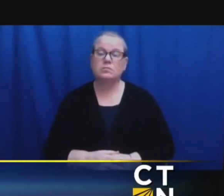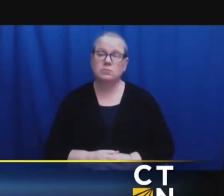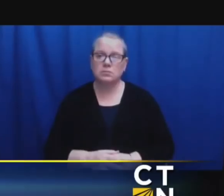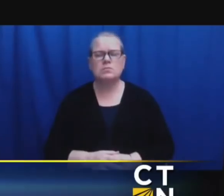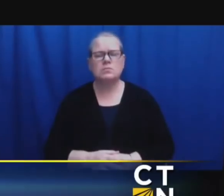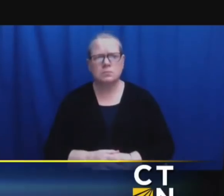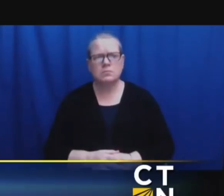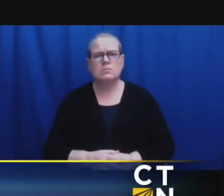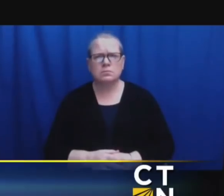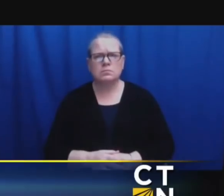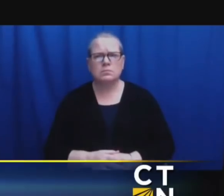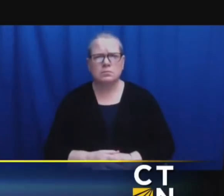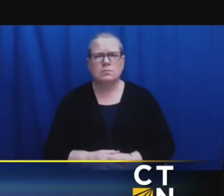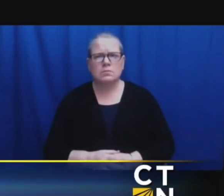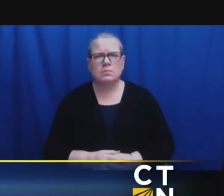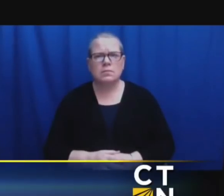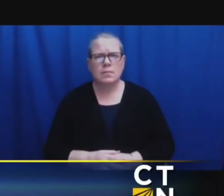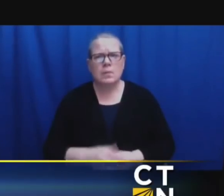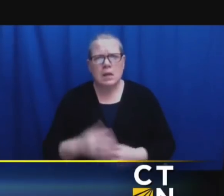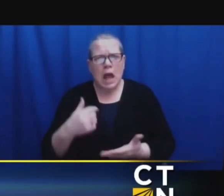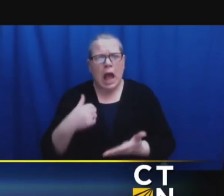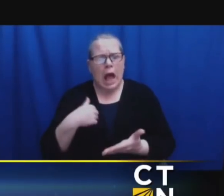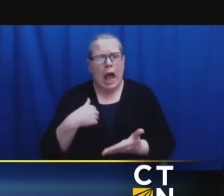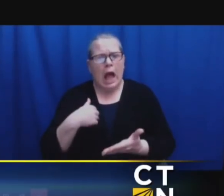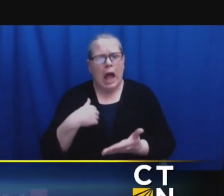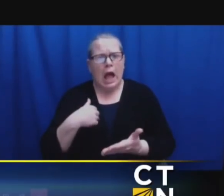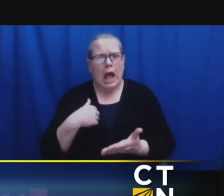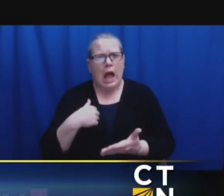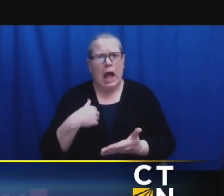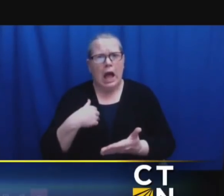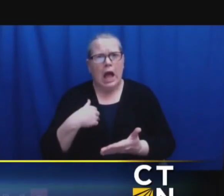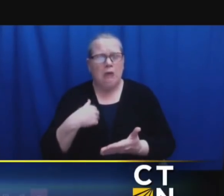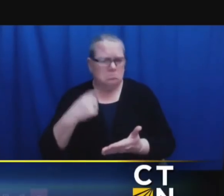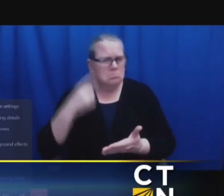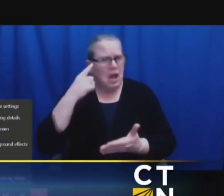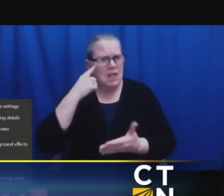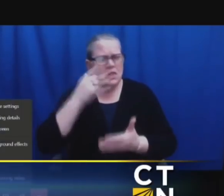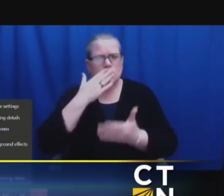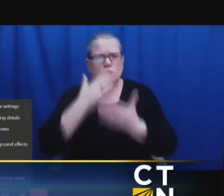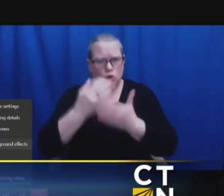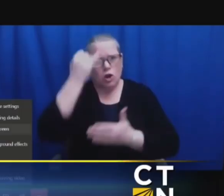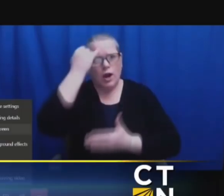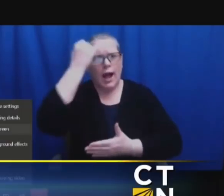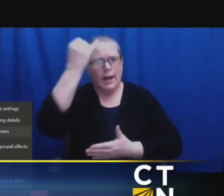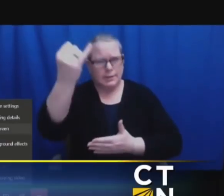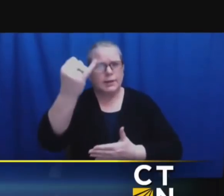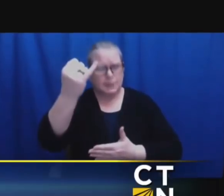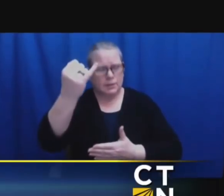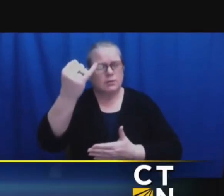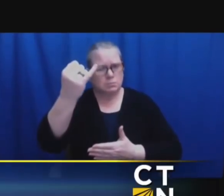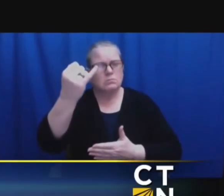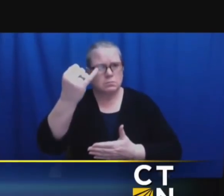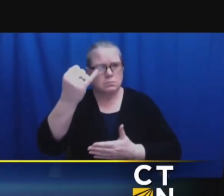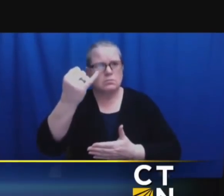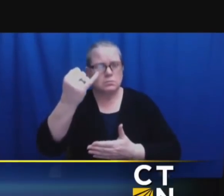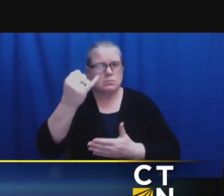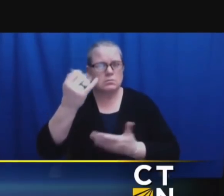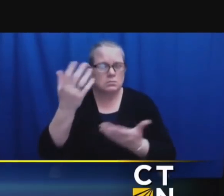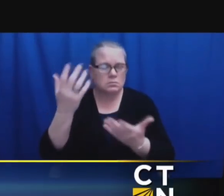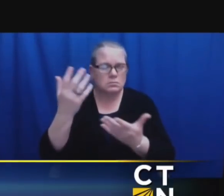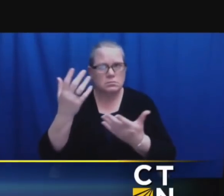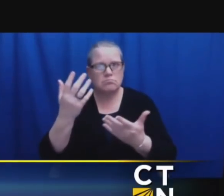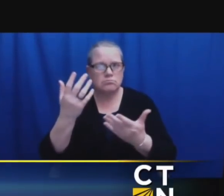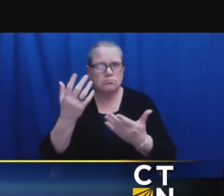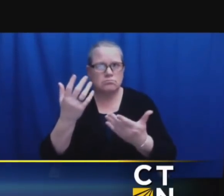changes be harmonized with how full or available